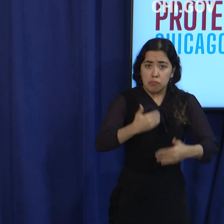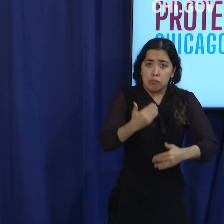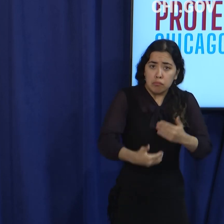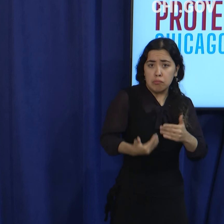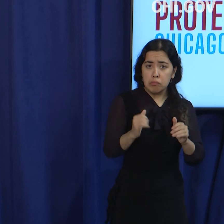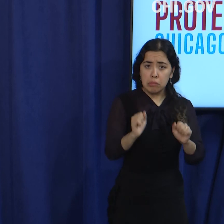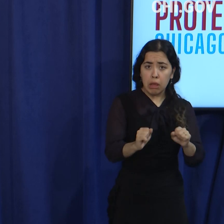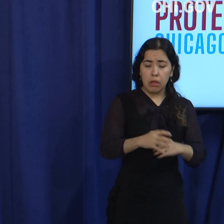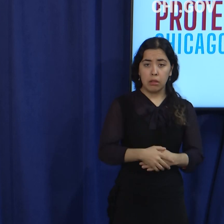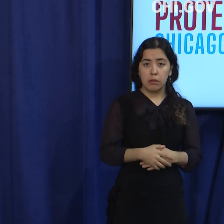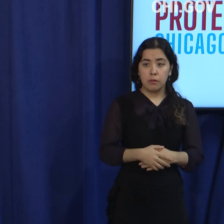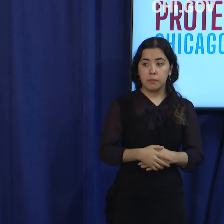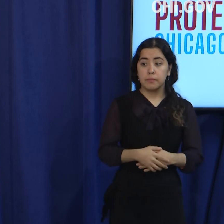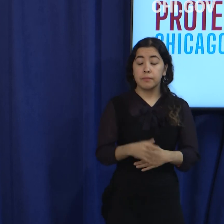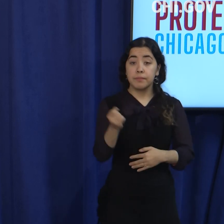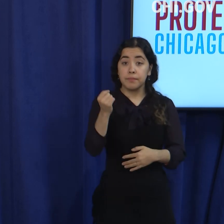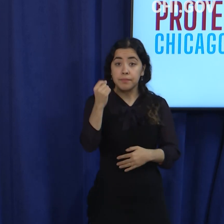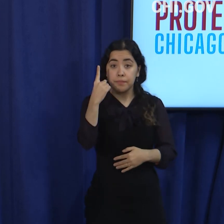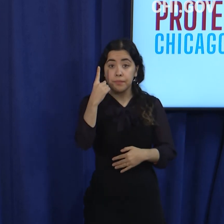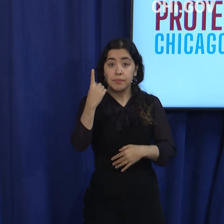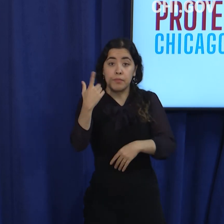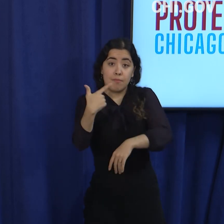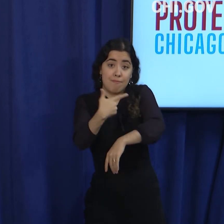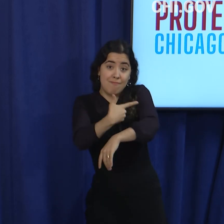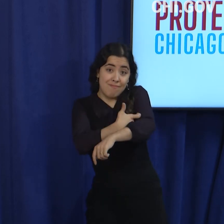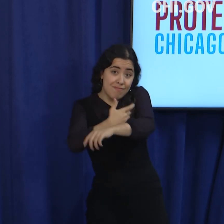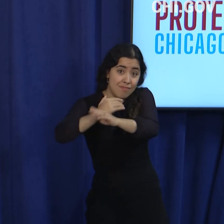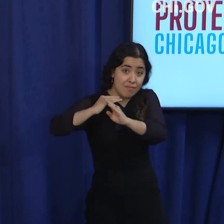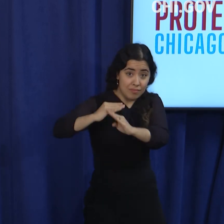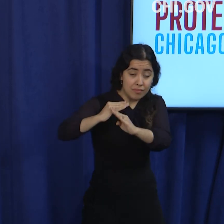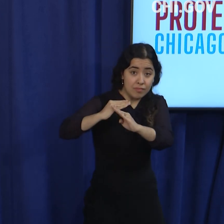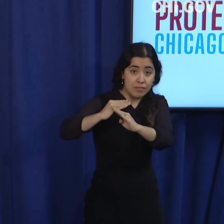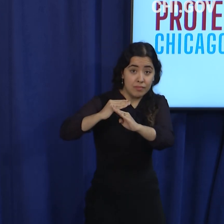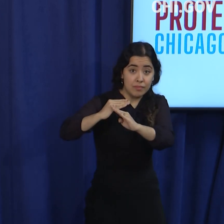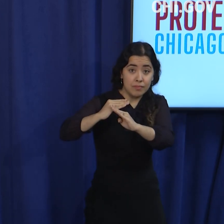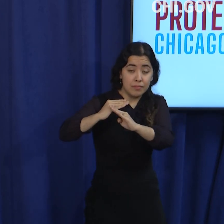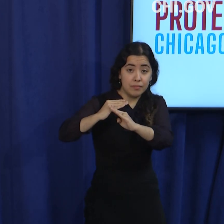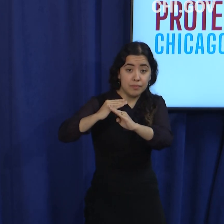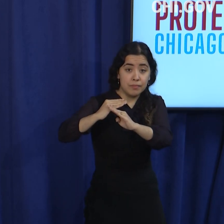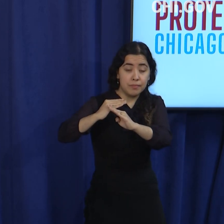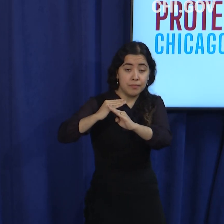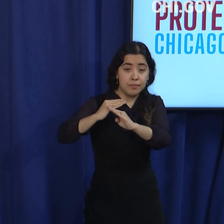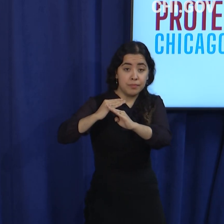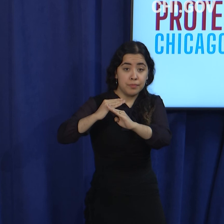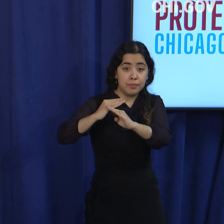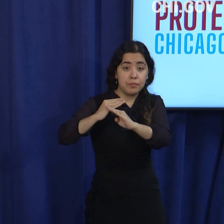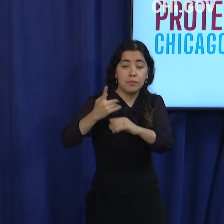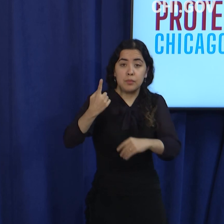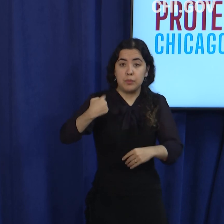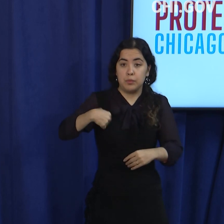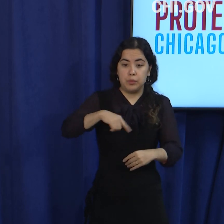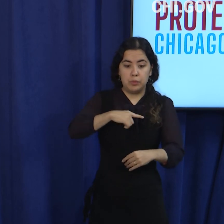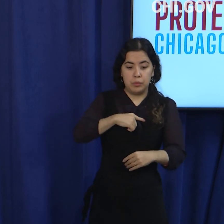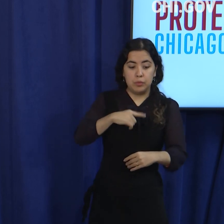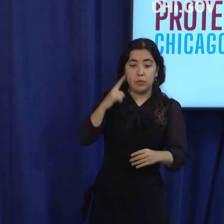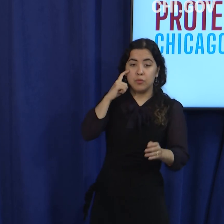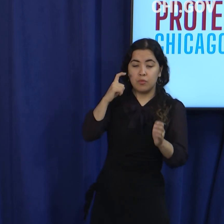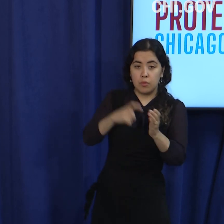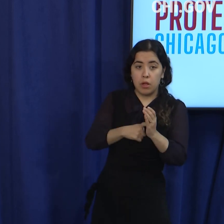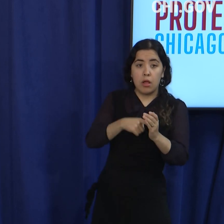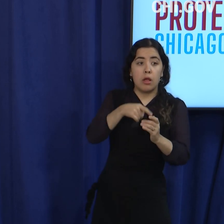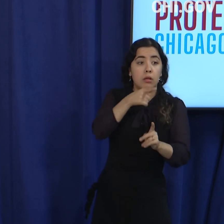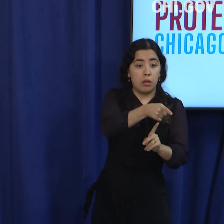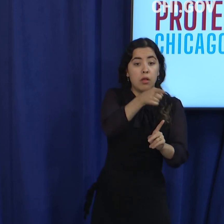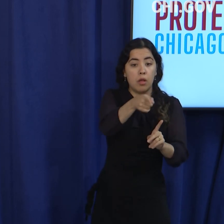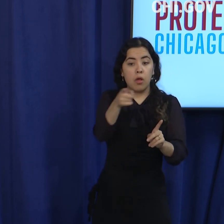And under a vaccine, that is a more measured way to know that we have immunity in a way that